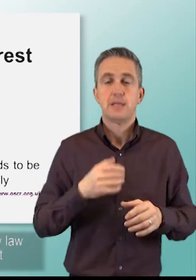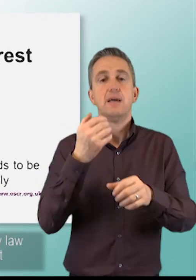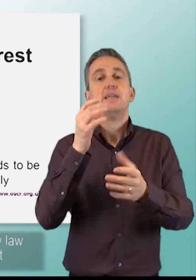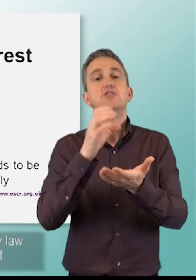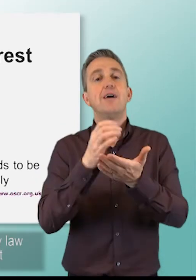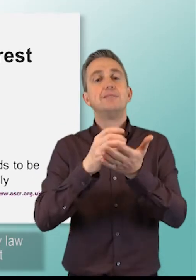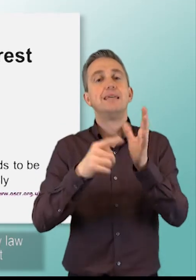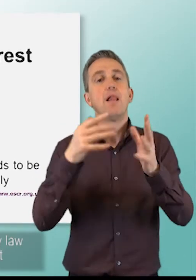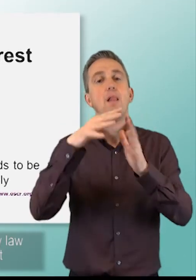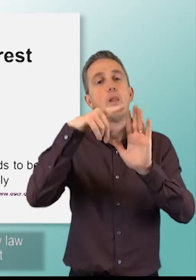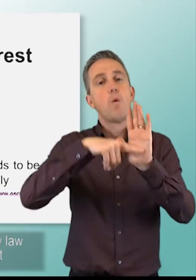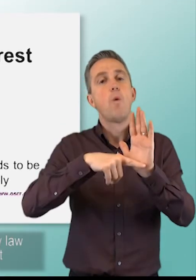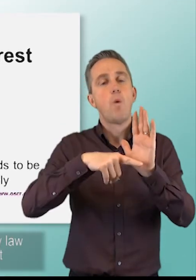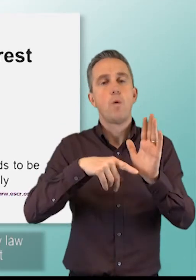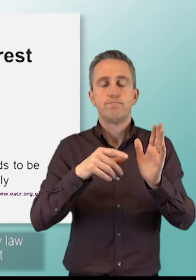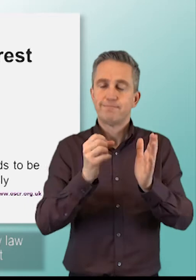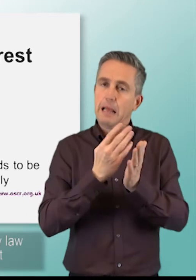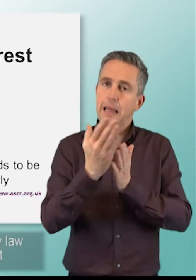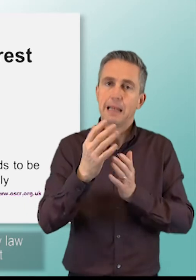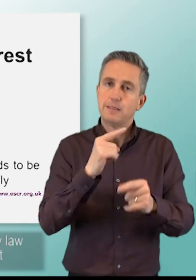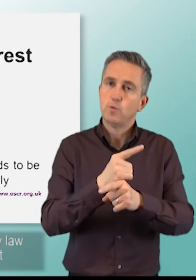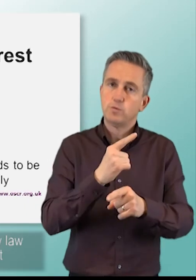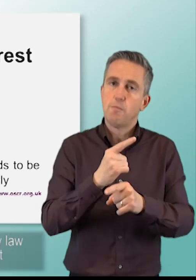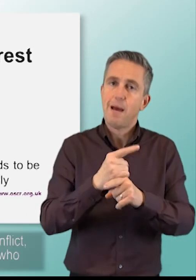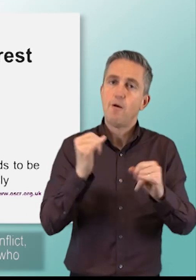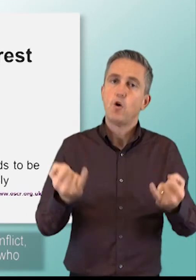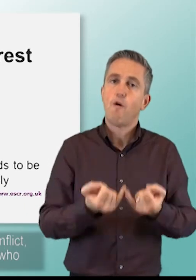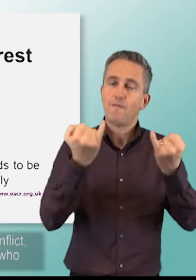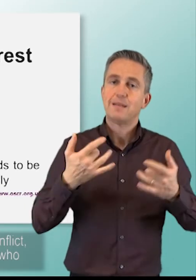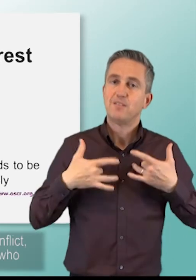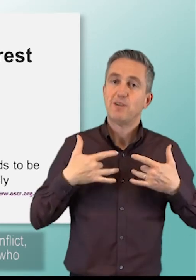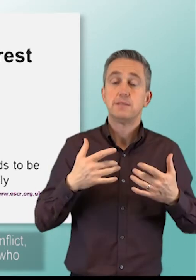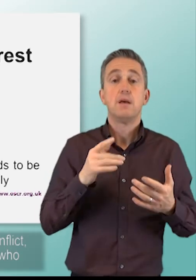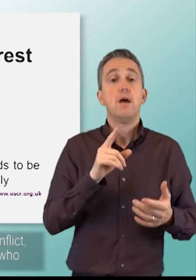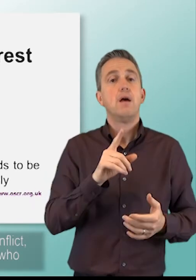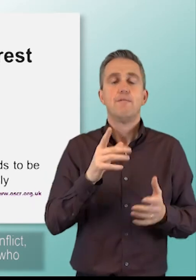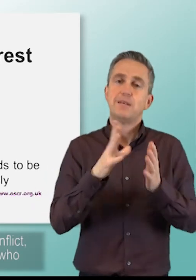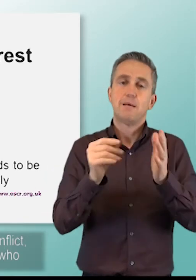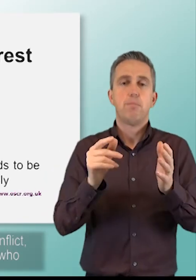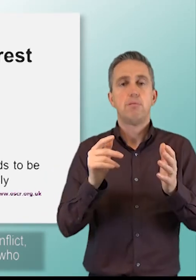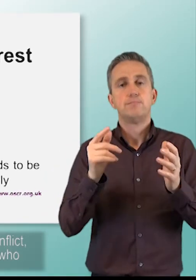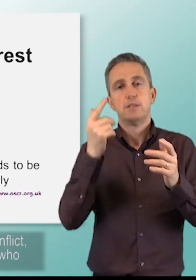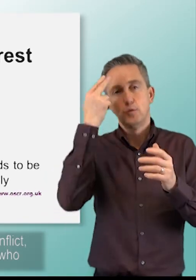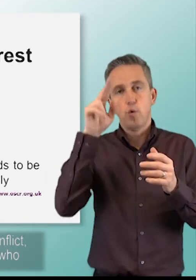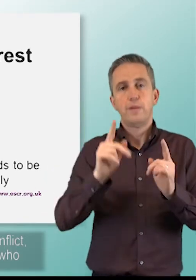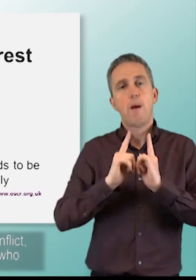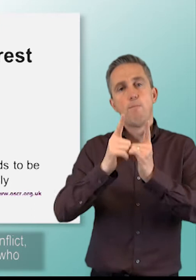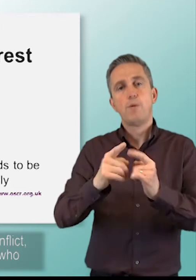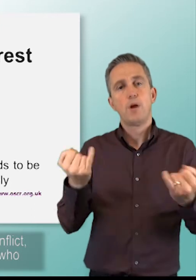are set out in charity law, there's a very specific type of conflict of interest that's referred to, We often call it the appointment